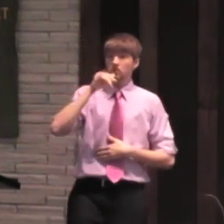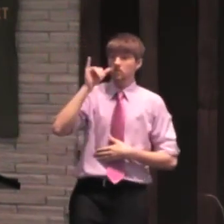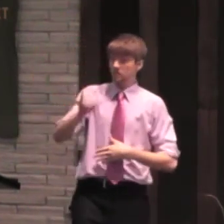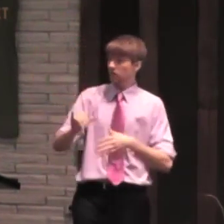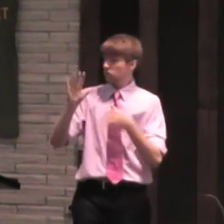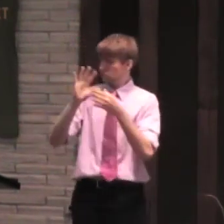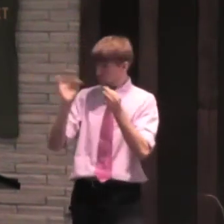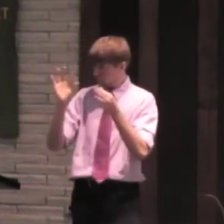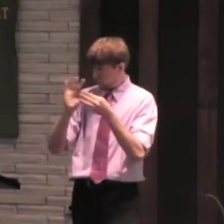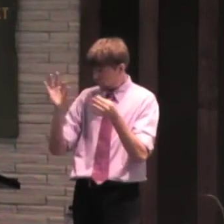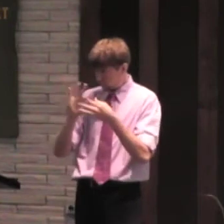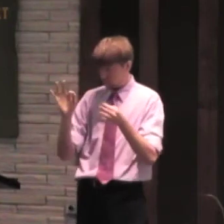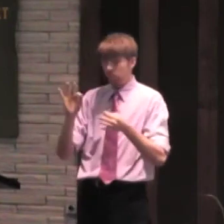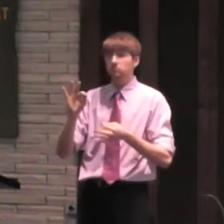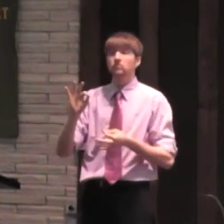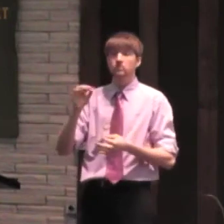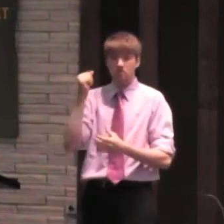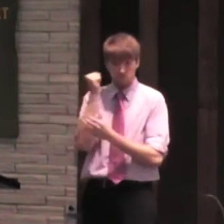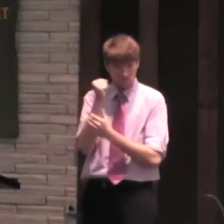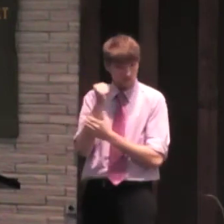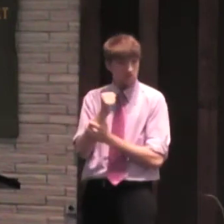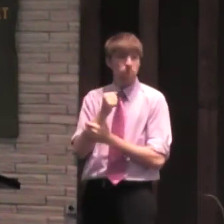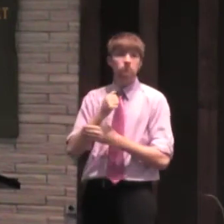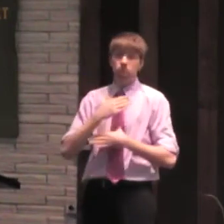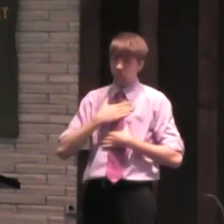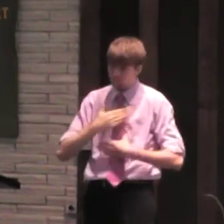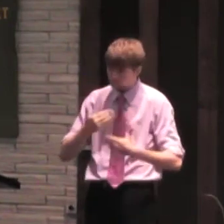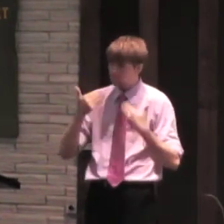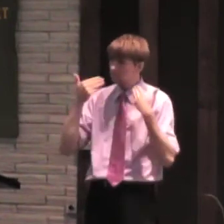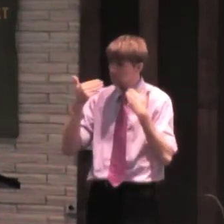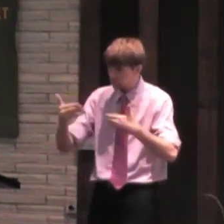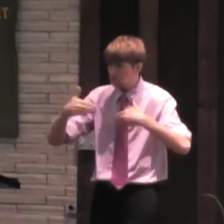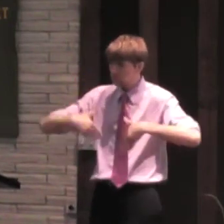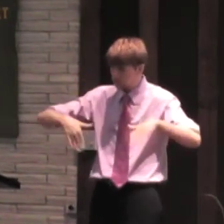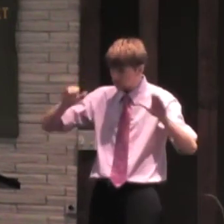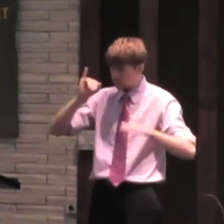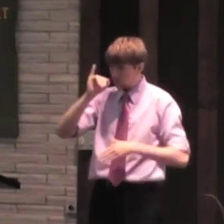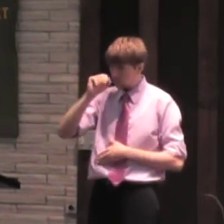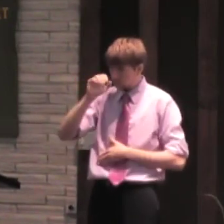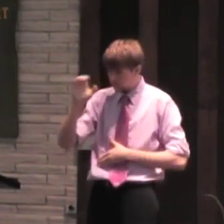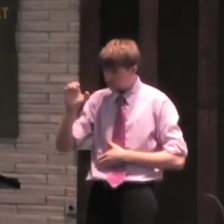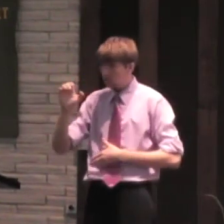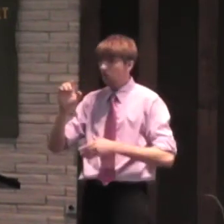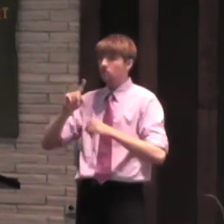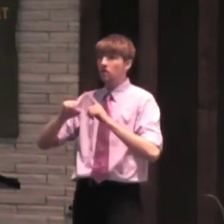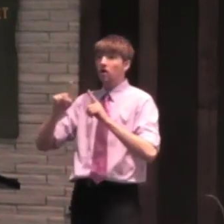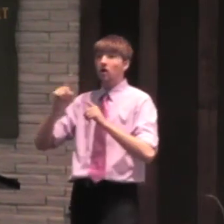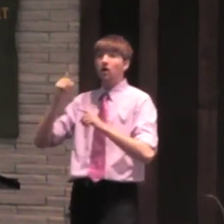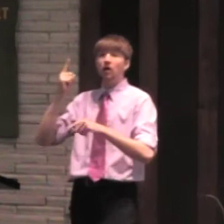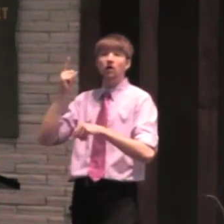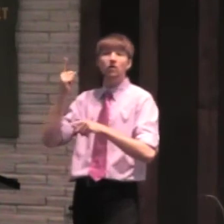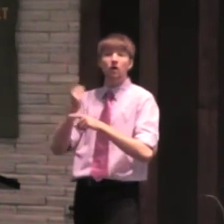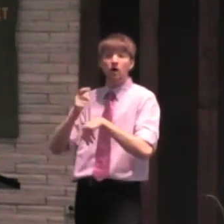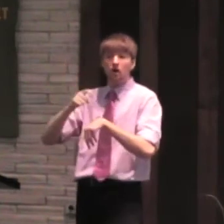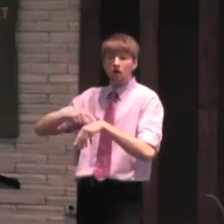Verse 19. At the end of the story, Abraham willingly put Isaac up for